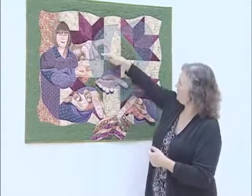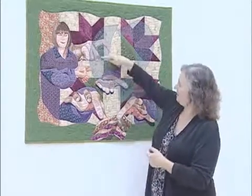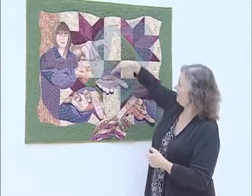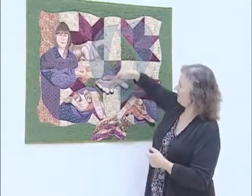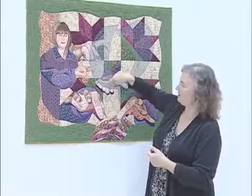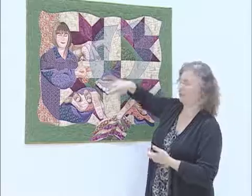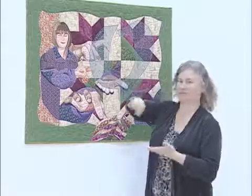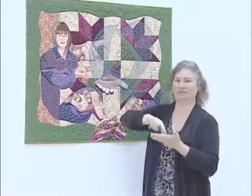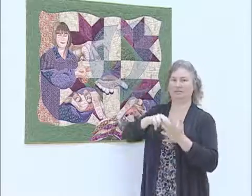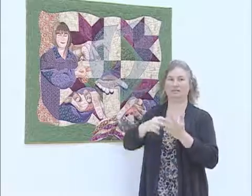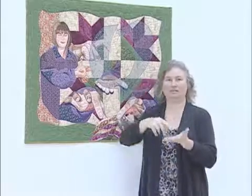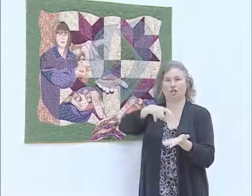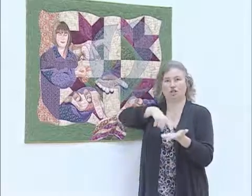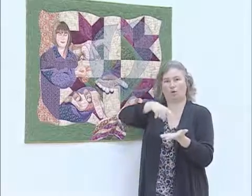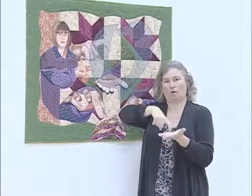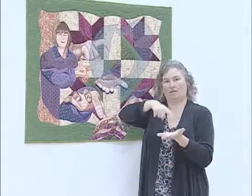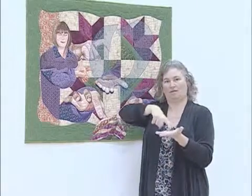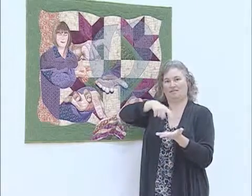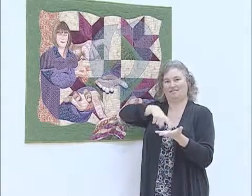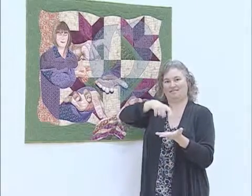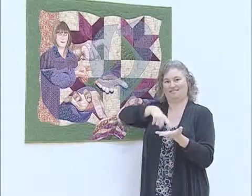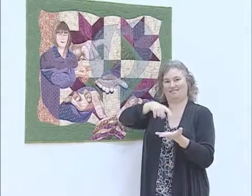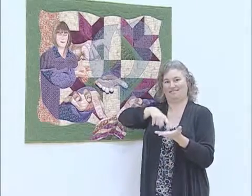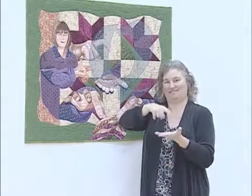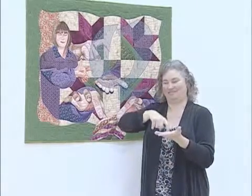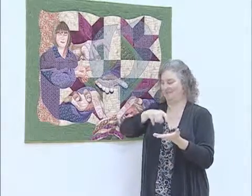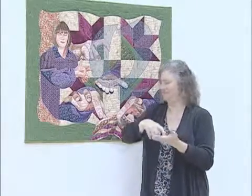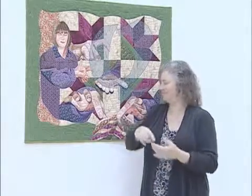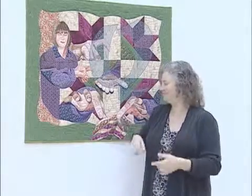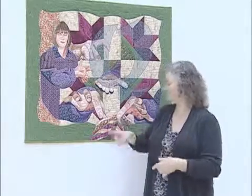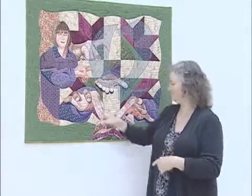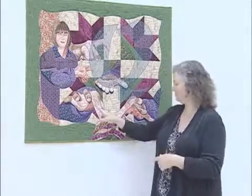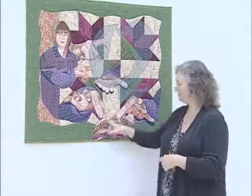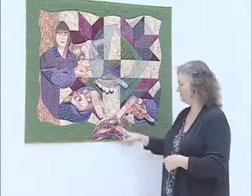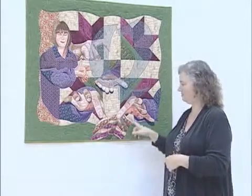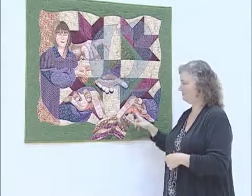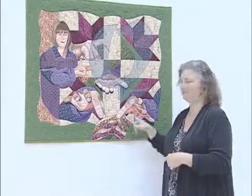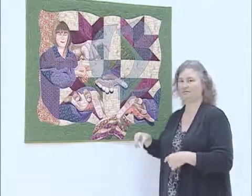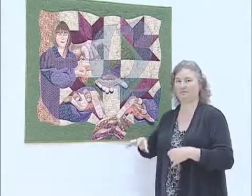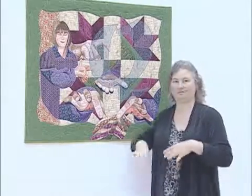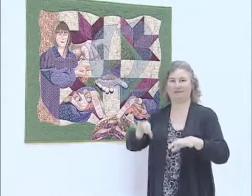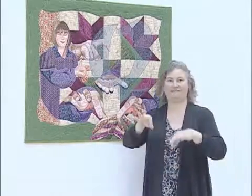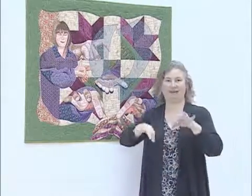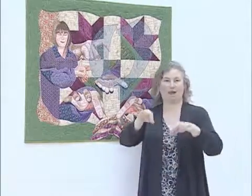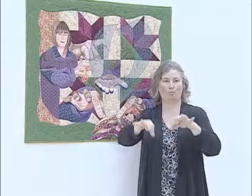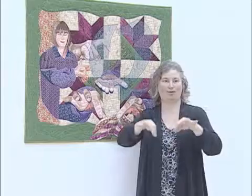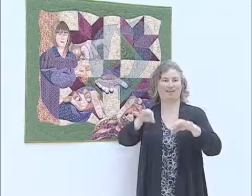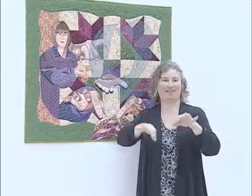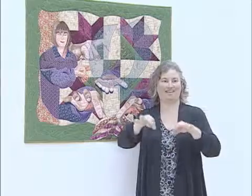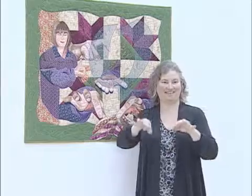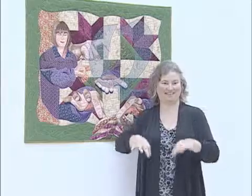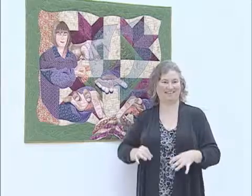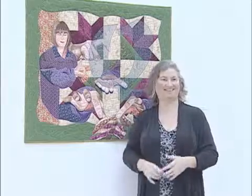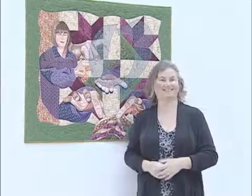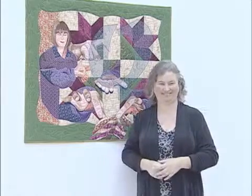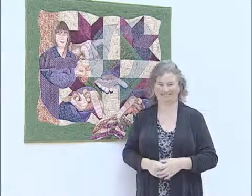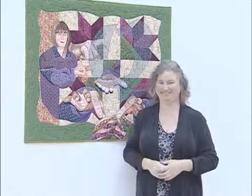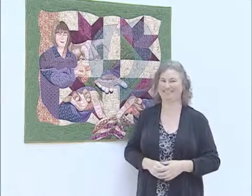And then the sewing machine, and that's the sign for sewing machine, the finger poised over the palm. And then the end shows the fingers